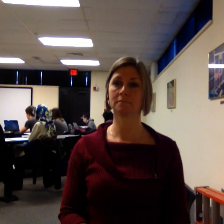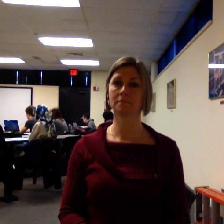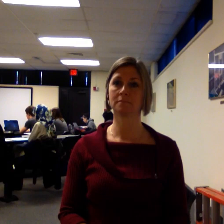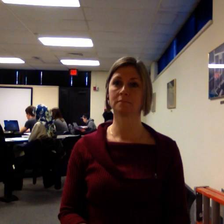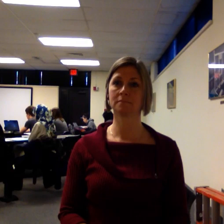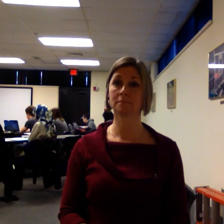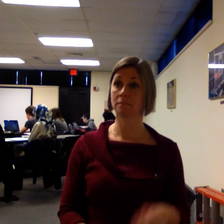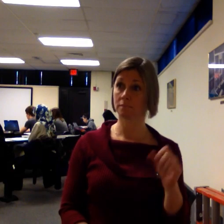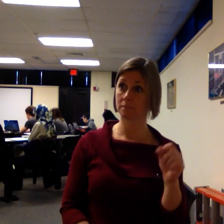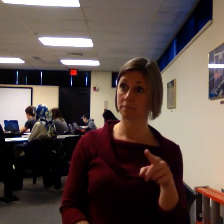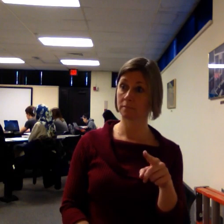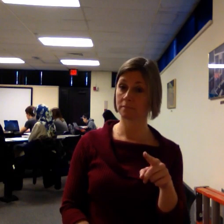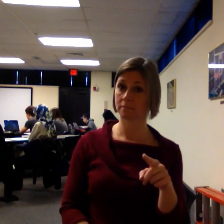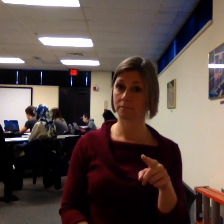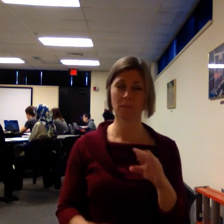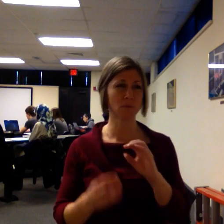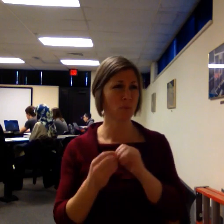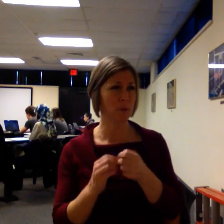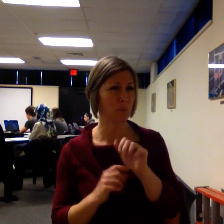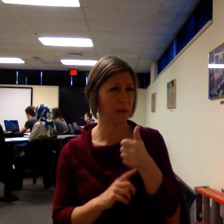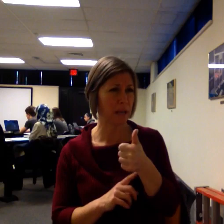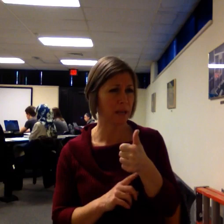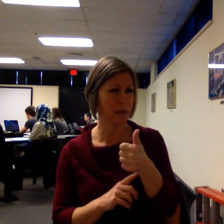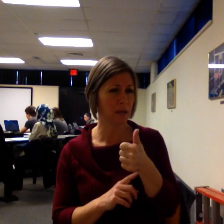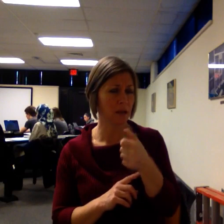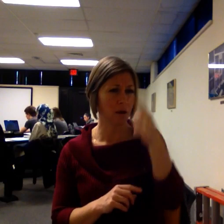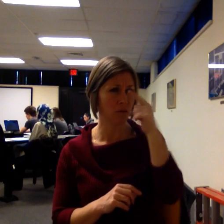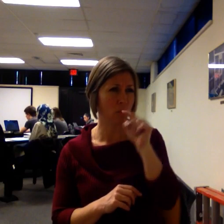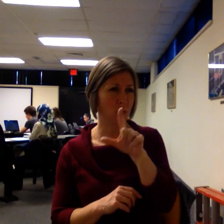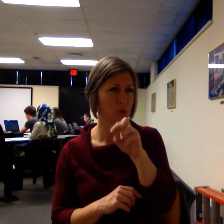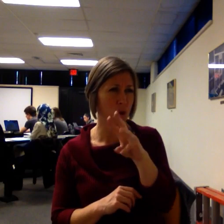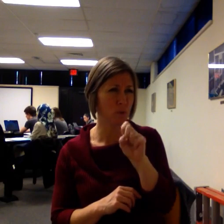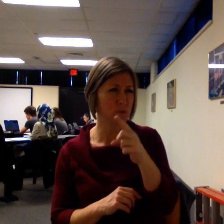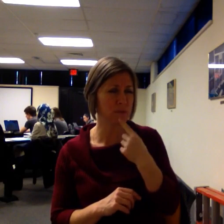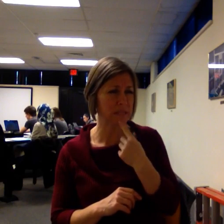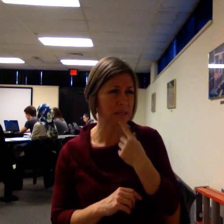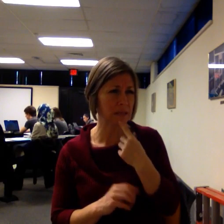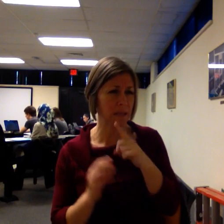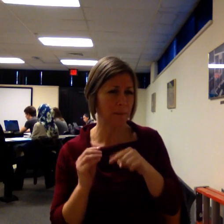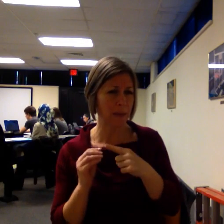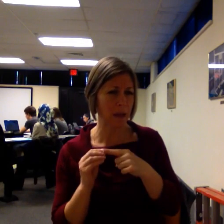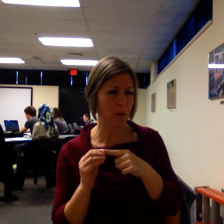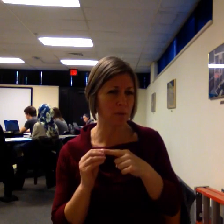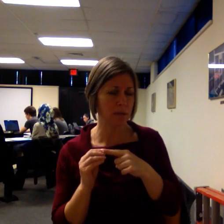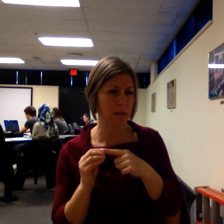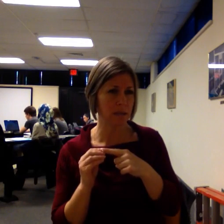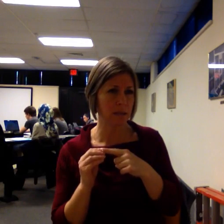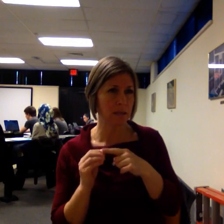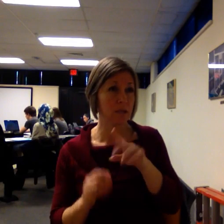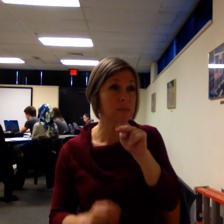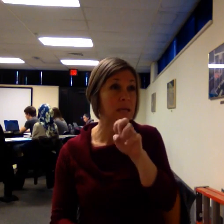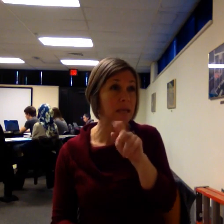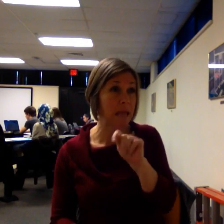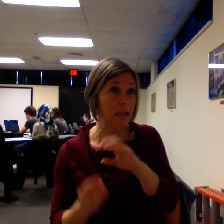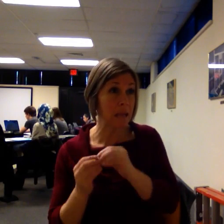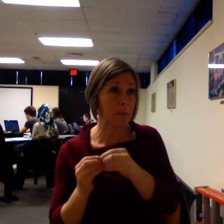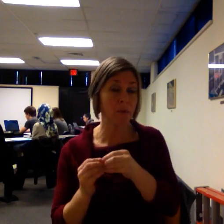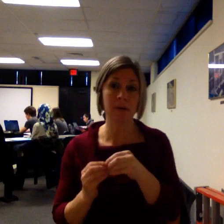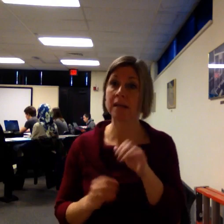Question? So for number 10, for Lowe's, you were saying for the interest expense, you said that number? Yes, where it says